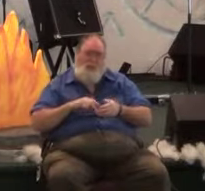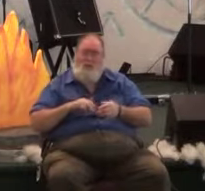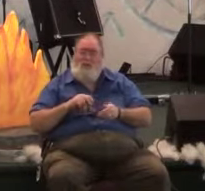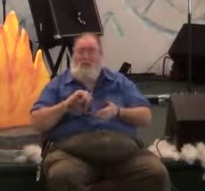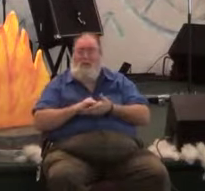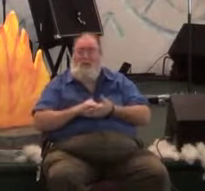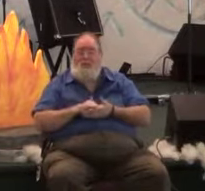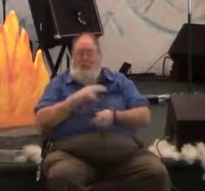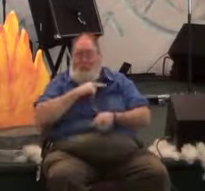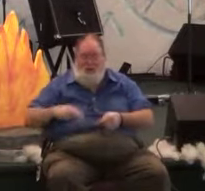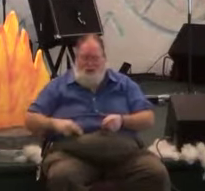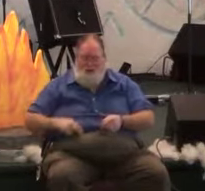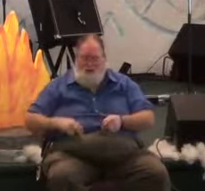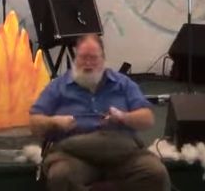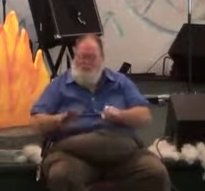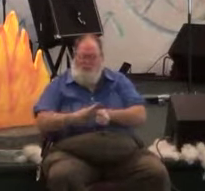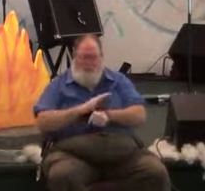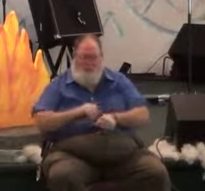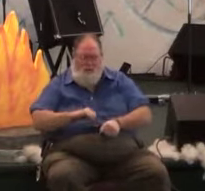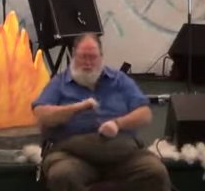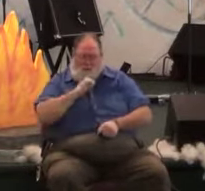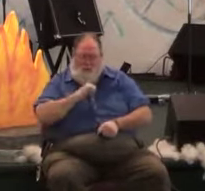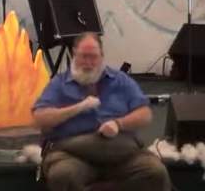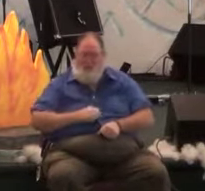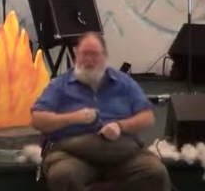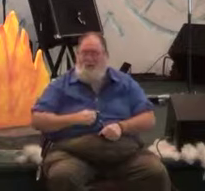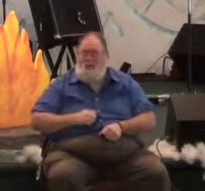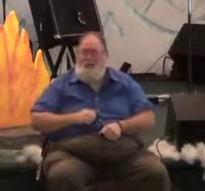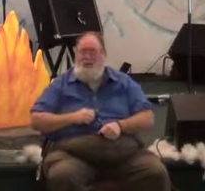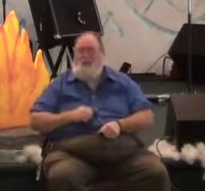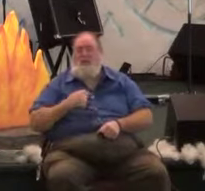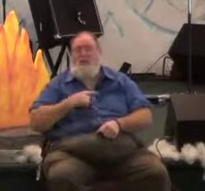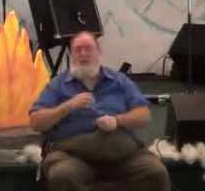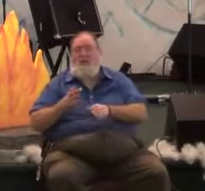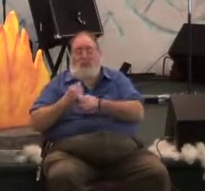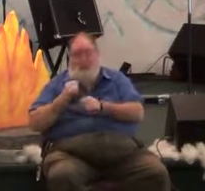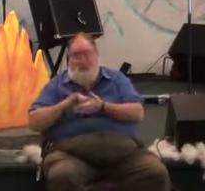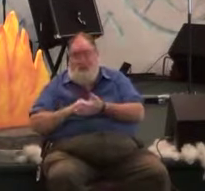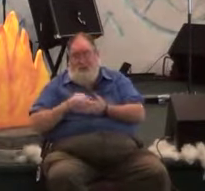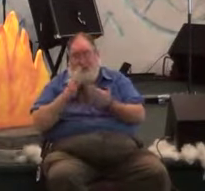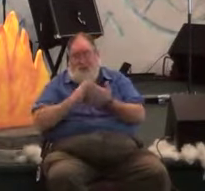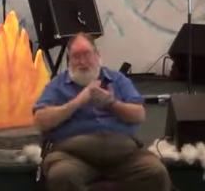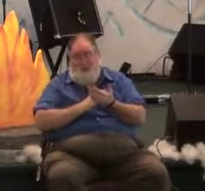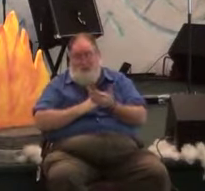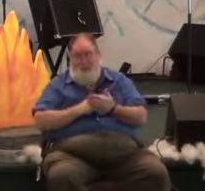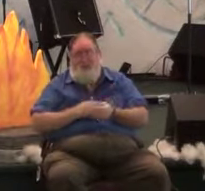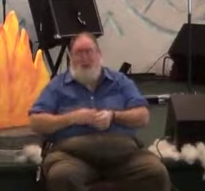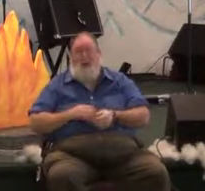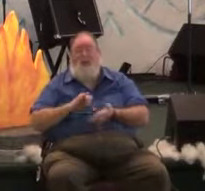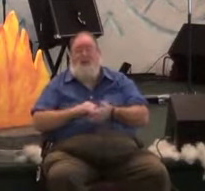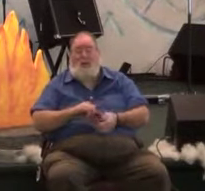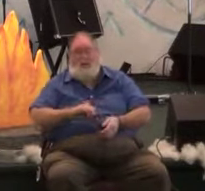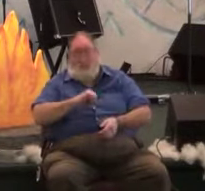And we're going to take that lesson away from here today, that pride will not cause good growth in a